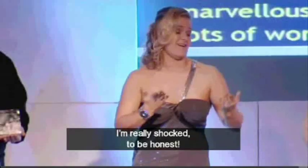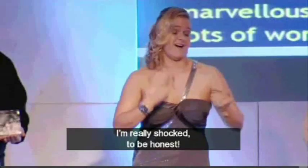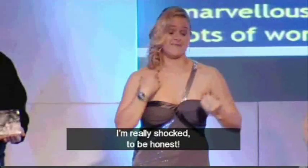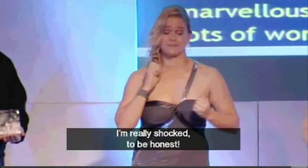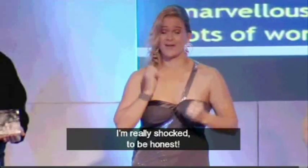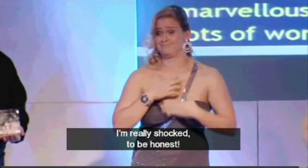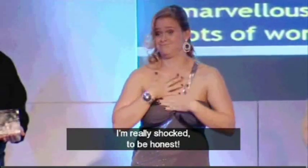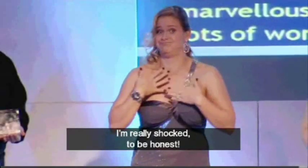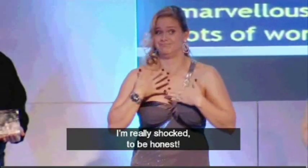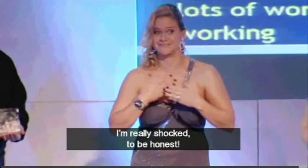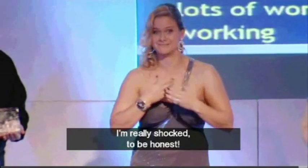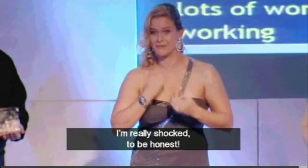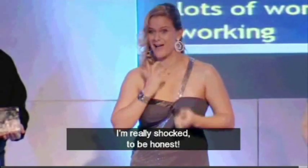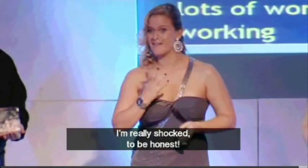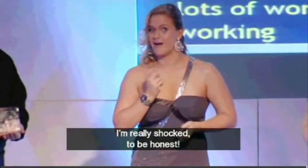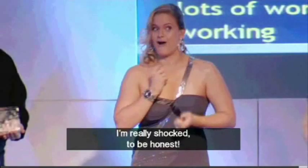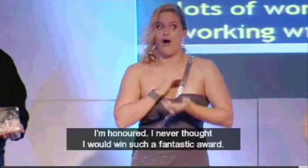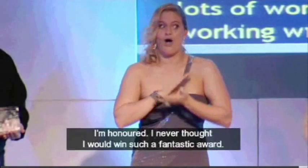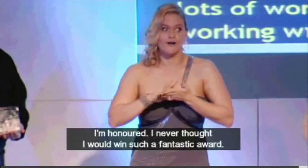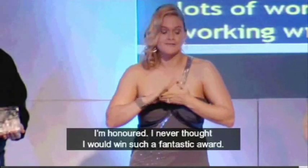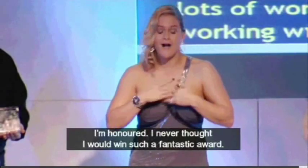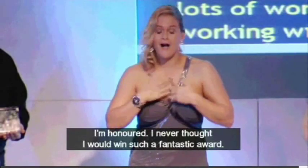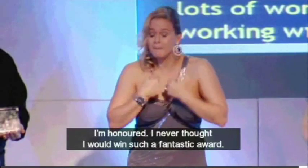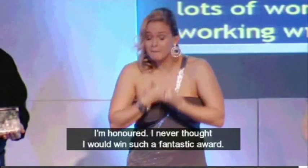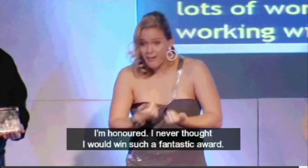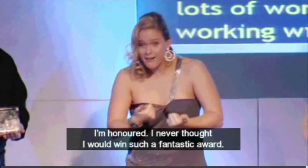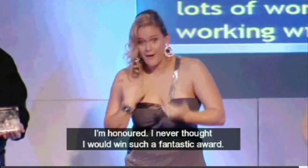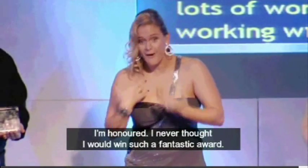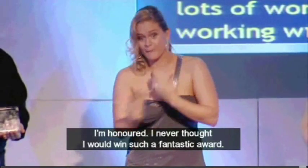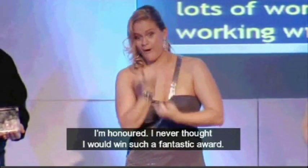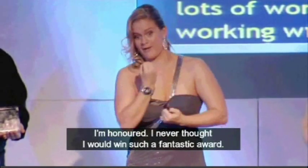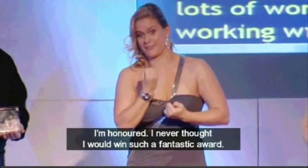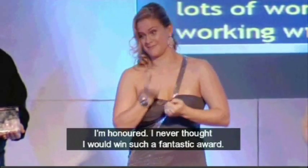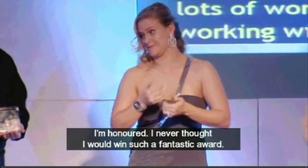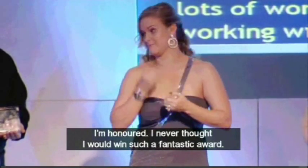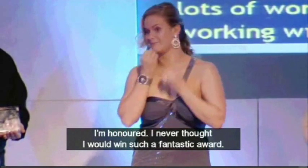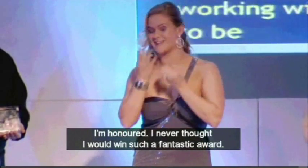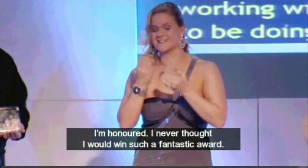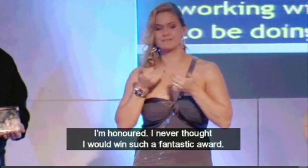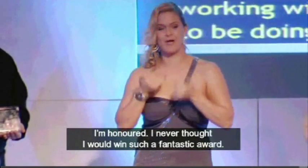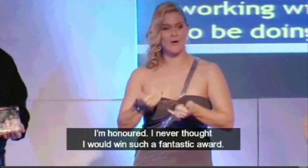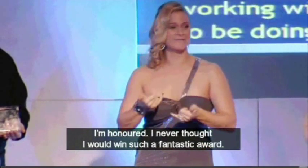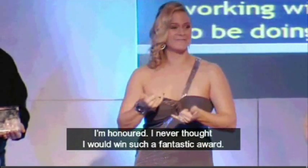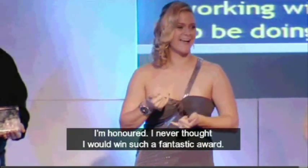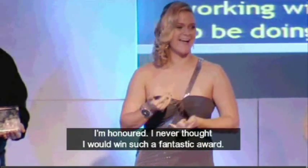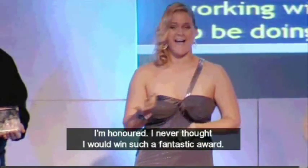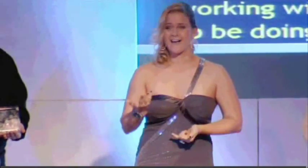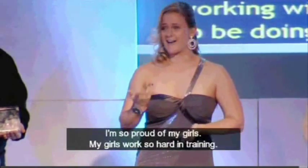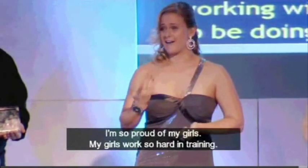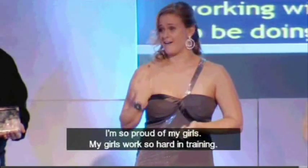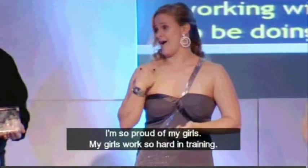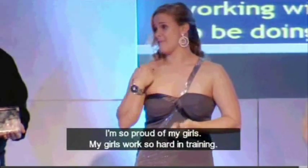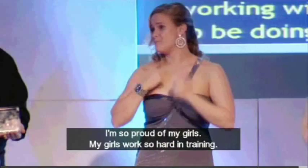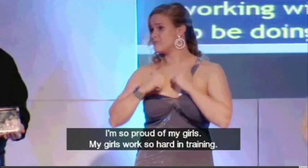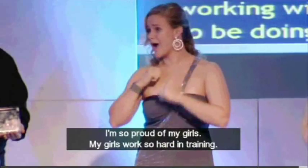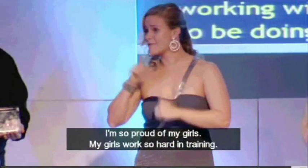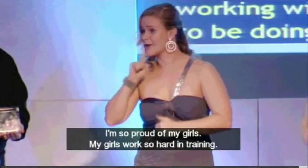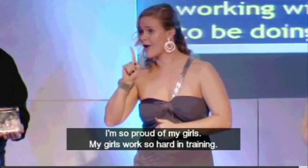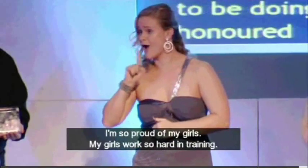I'm really shocked, to be honest. I'm honoured. I never thought I would win such a fantastic award. I'm so proud of my girls.